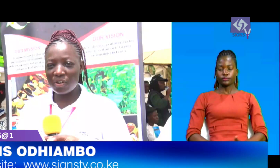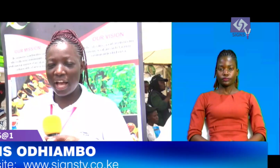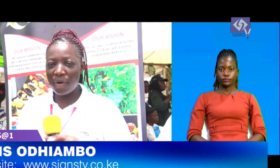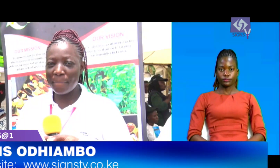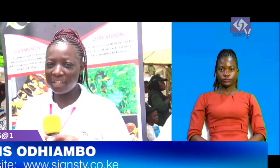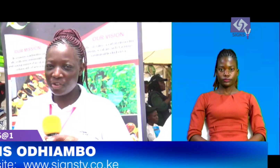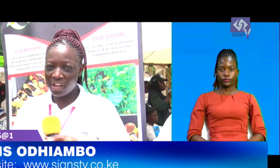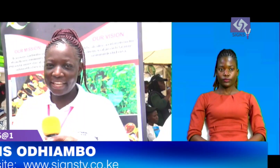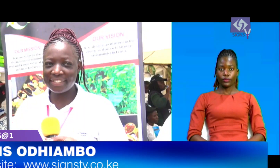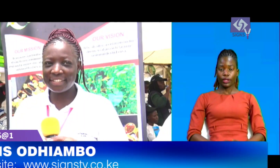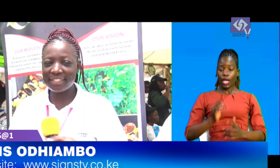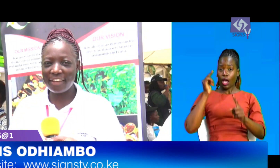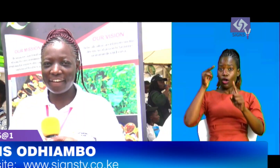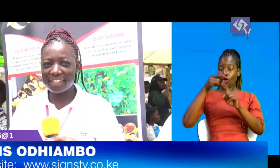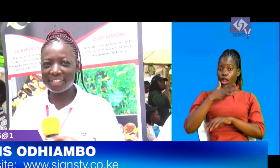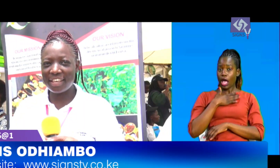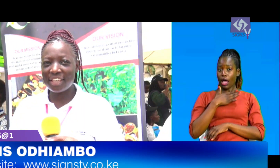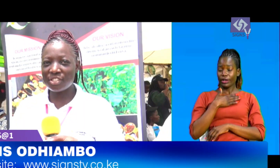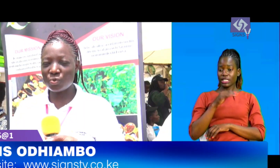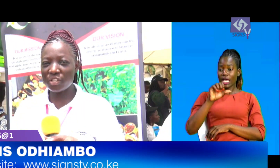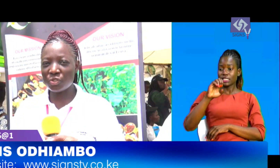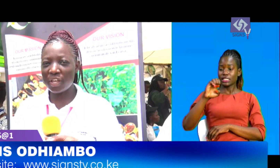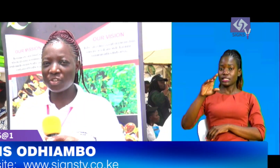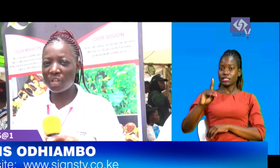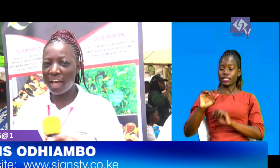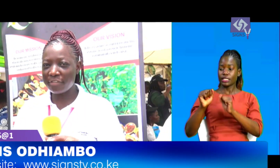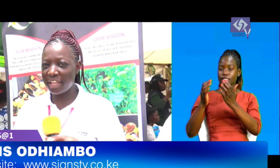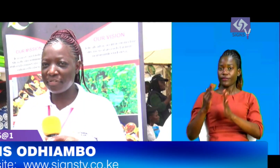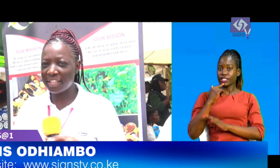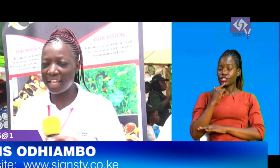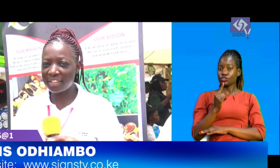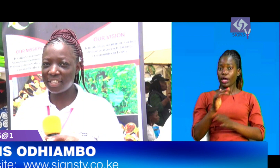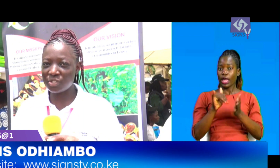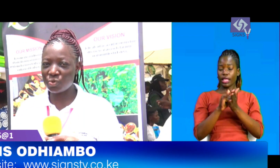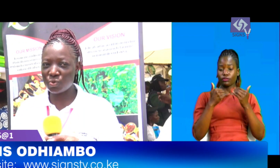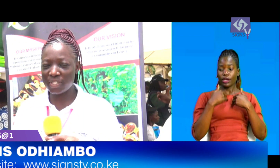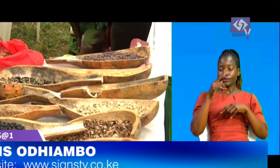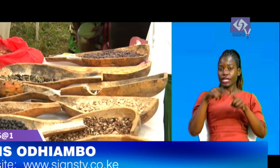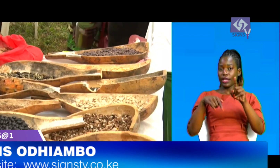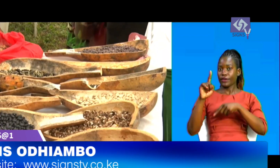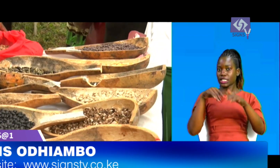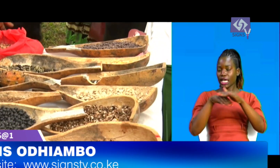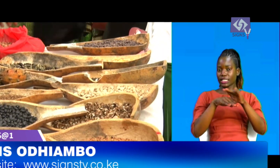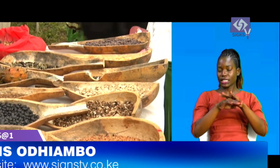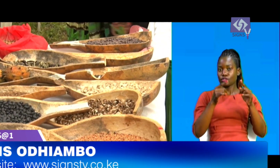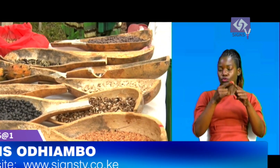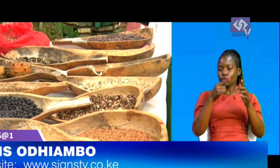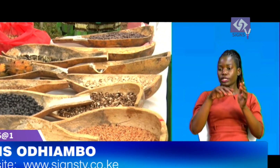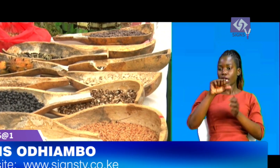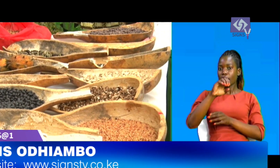Our main goal as Seed Savers is to ensure that we have diverse access to seeds, and our main